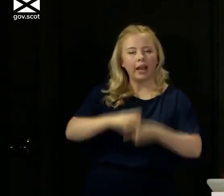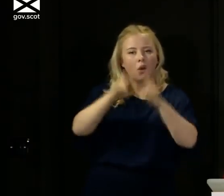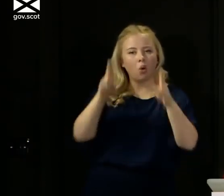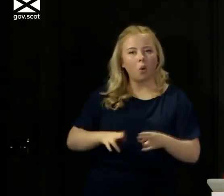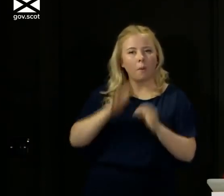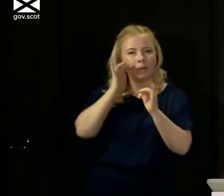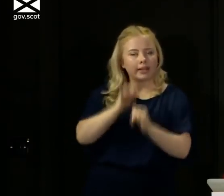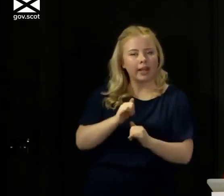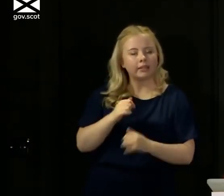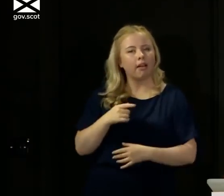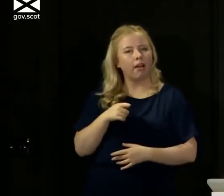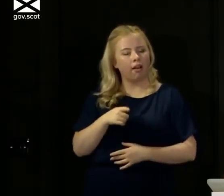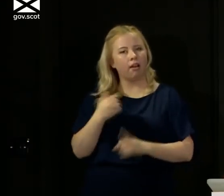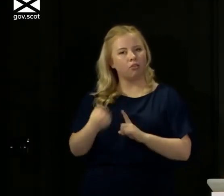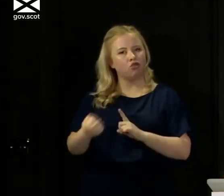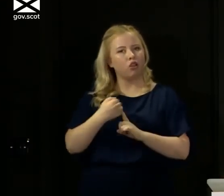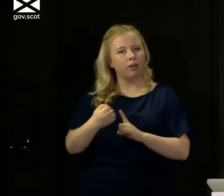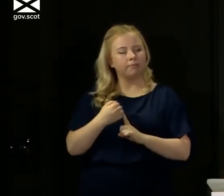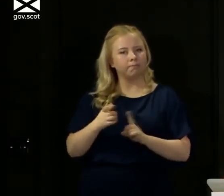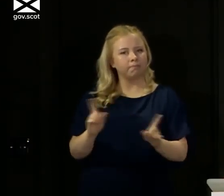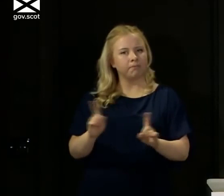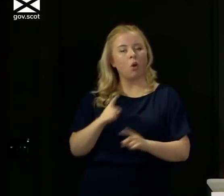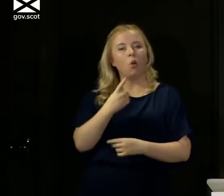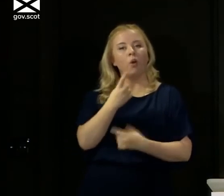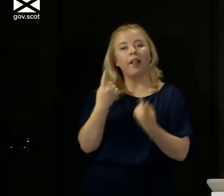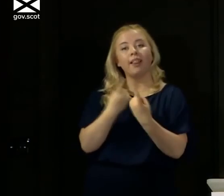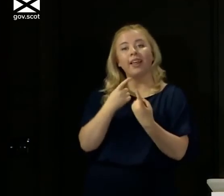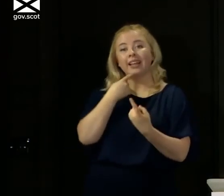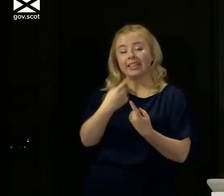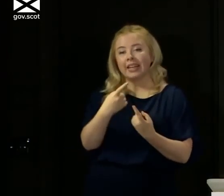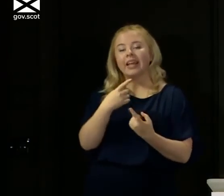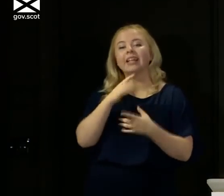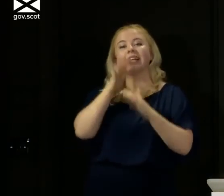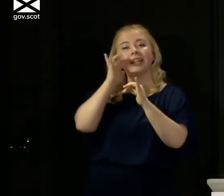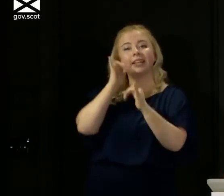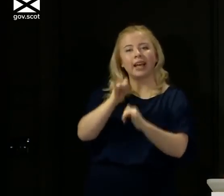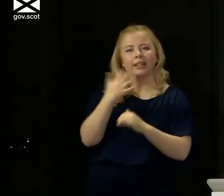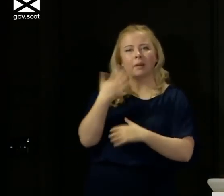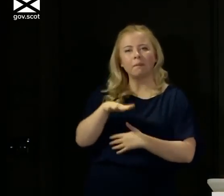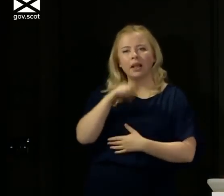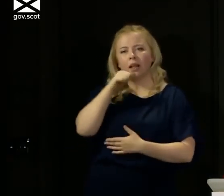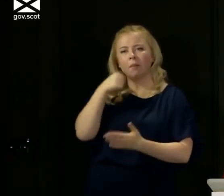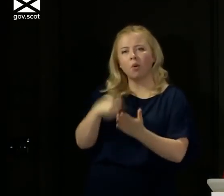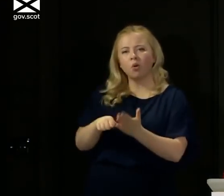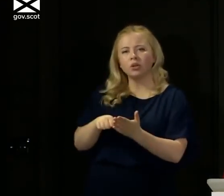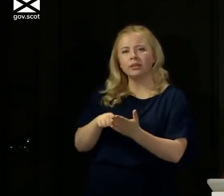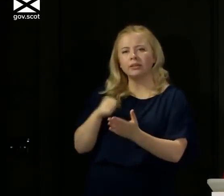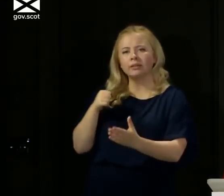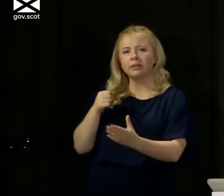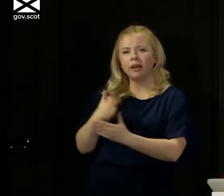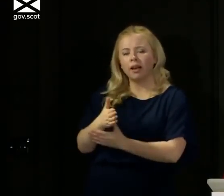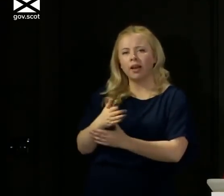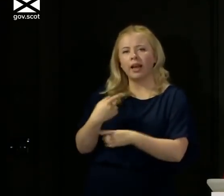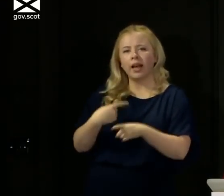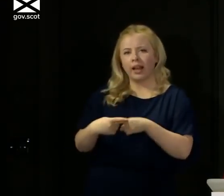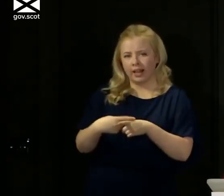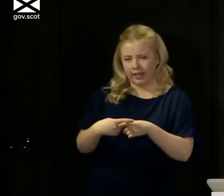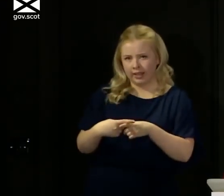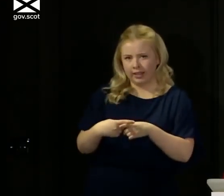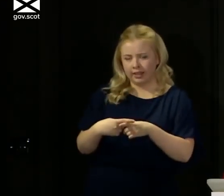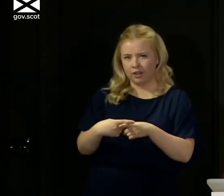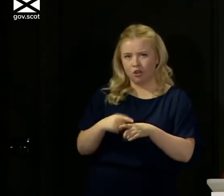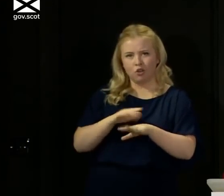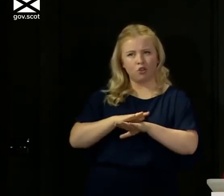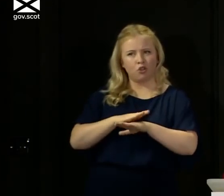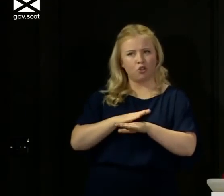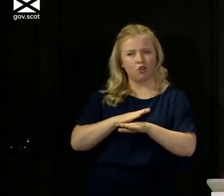struck me that one of the things that was said is that tests have been posted out to care homes in England. It wasn't